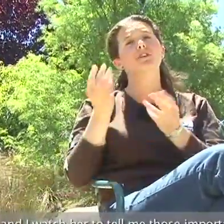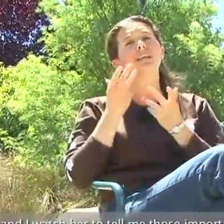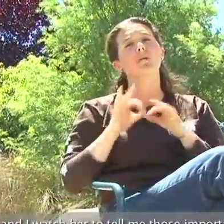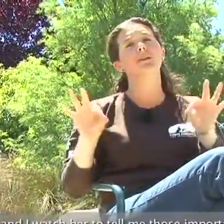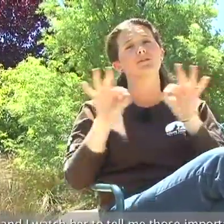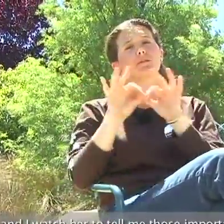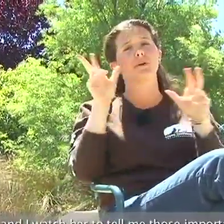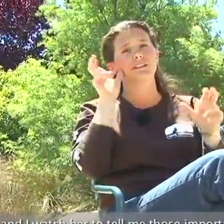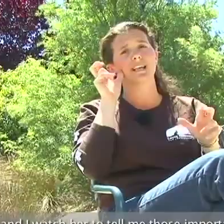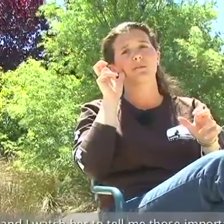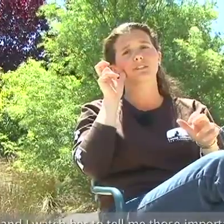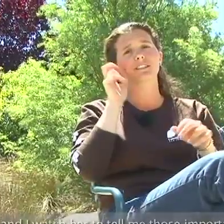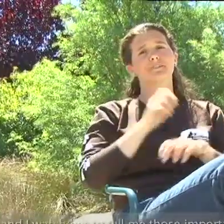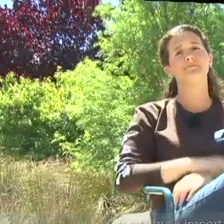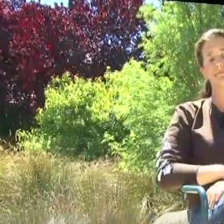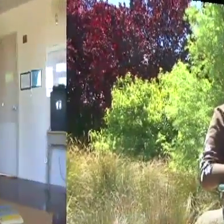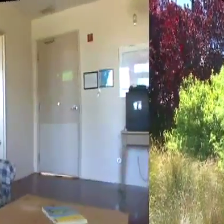her to tell me those important sounds.